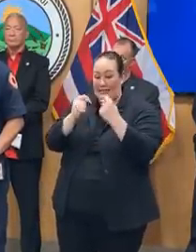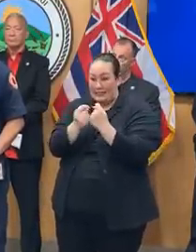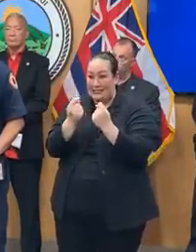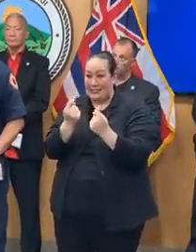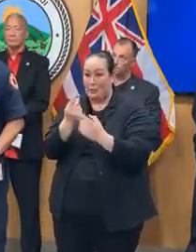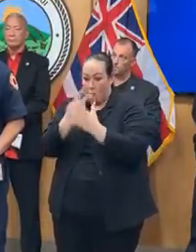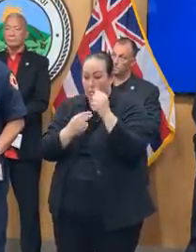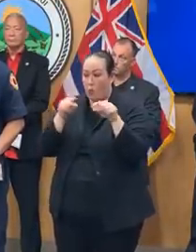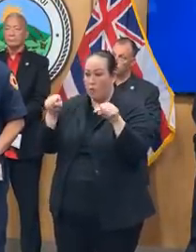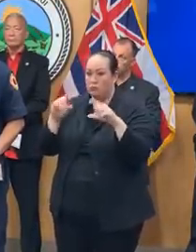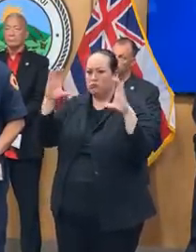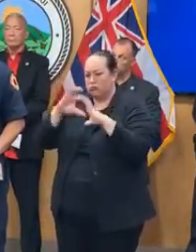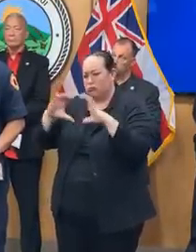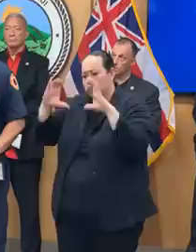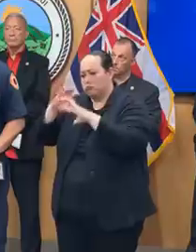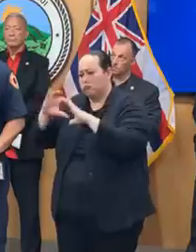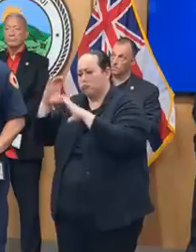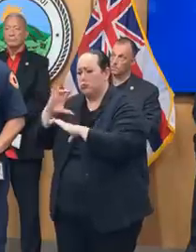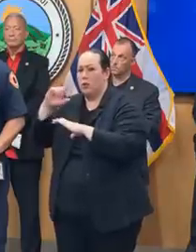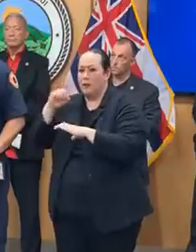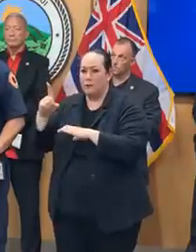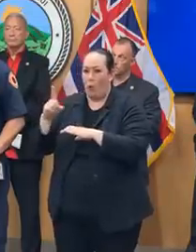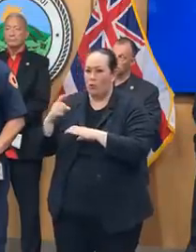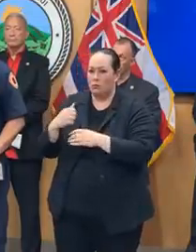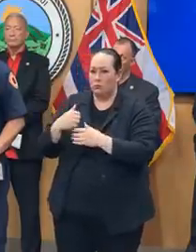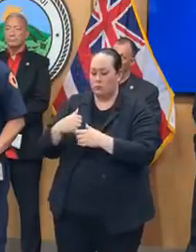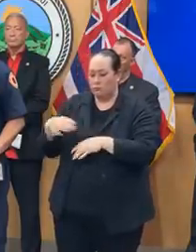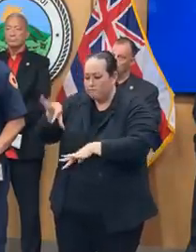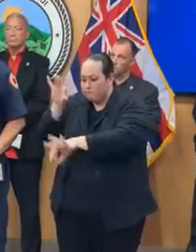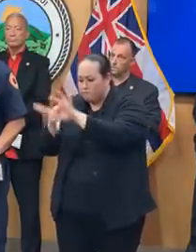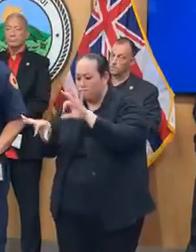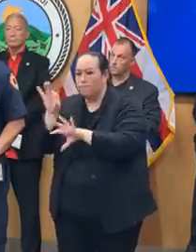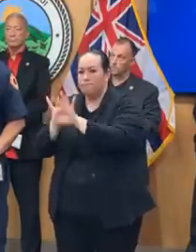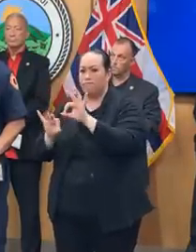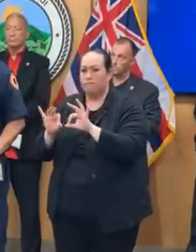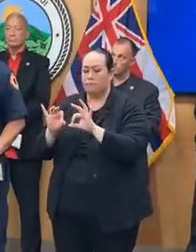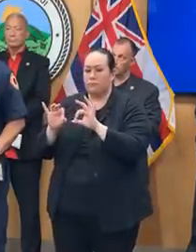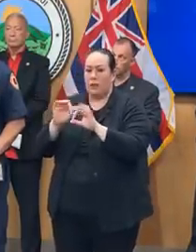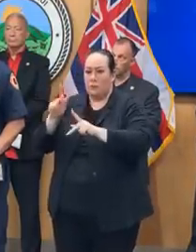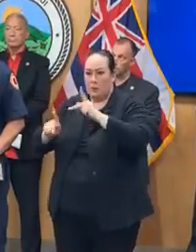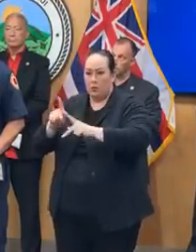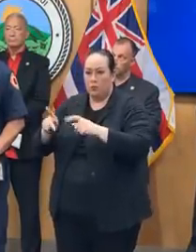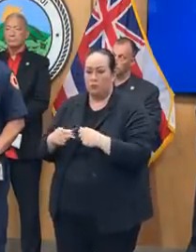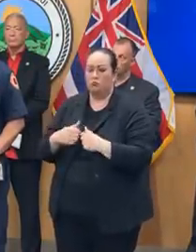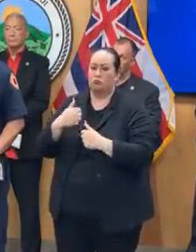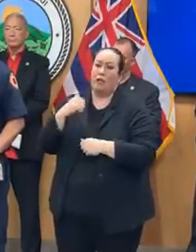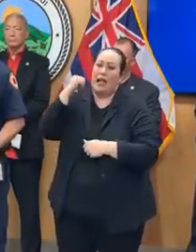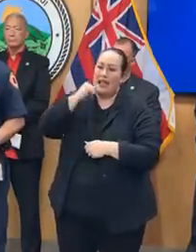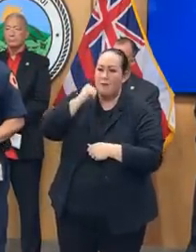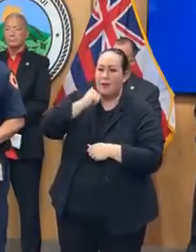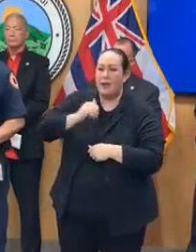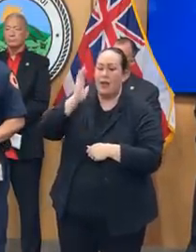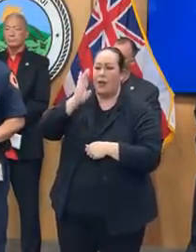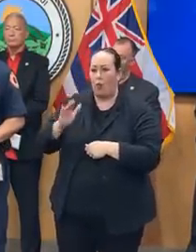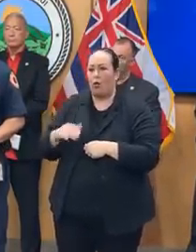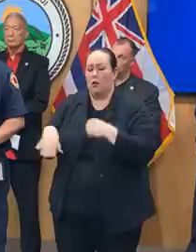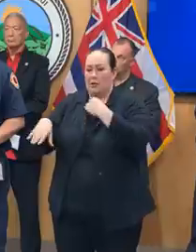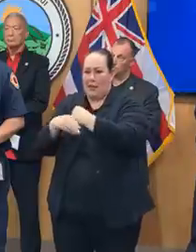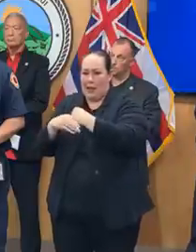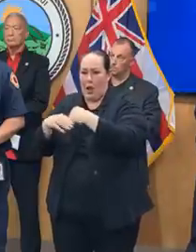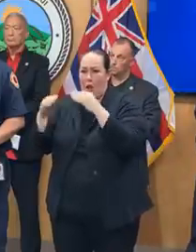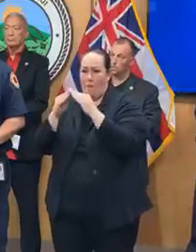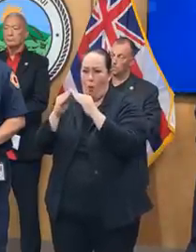we're continuing to work on the search and recovery. Our suppression companies are also attached to that. Every day we're attaching several suppression companies